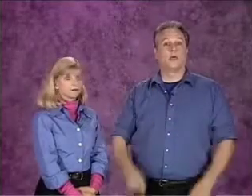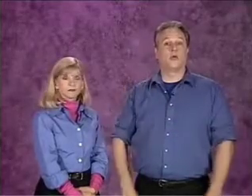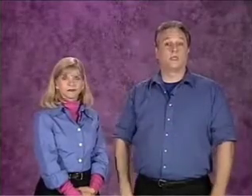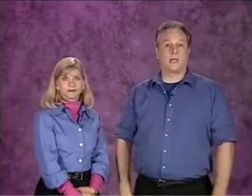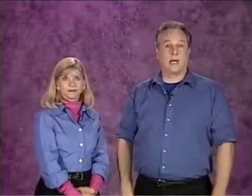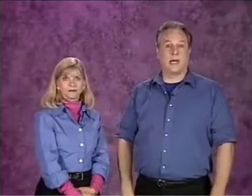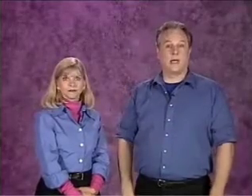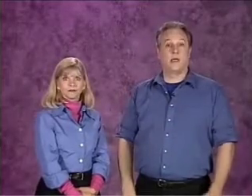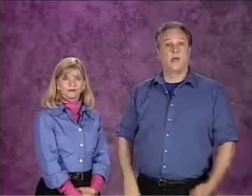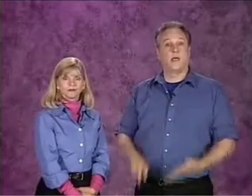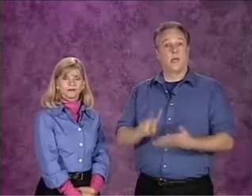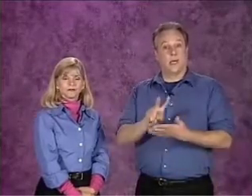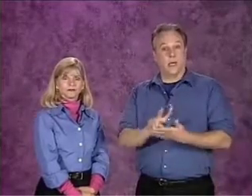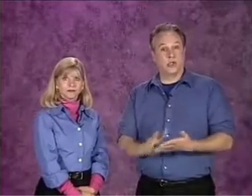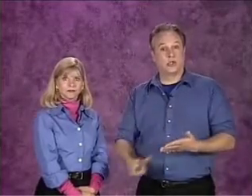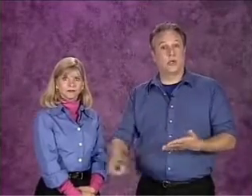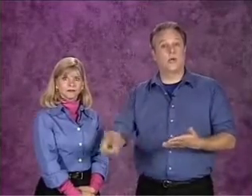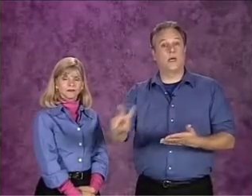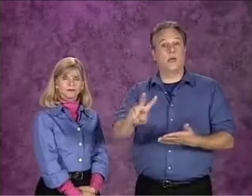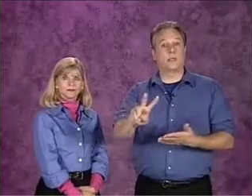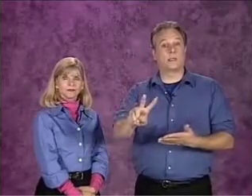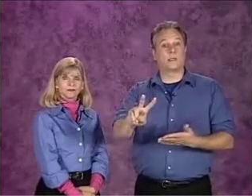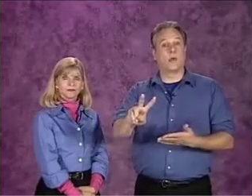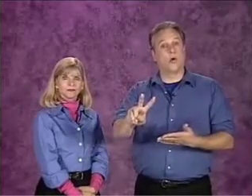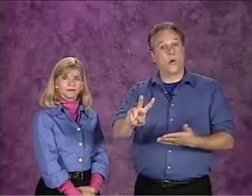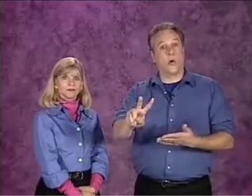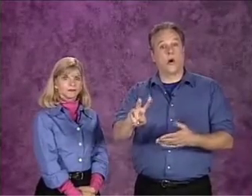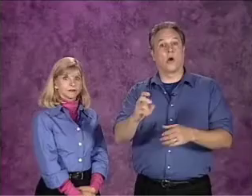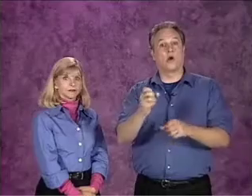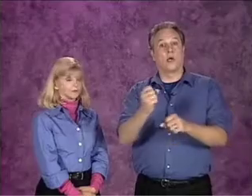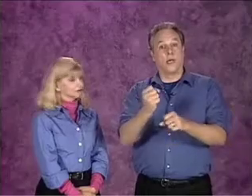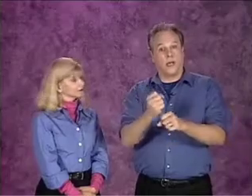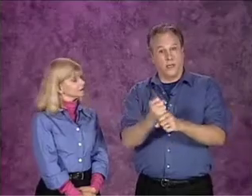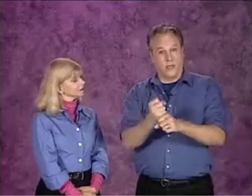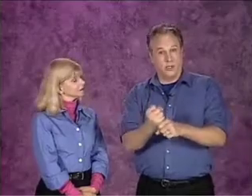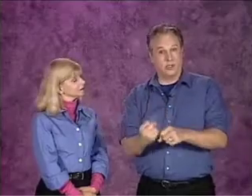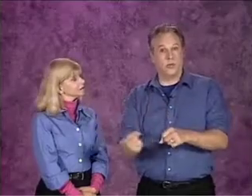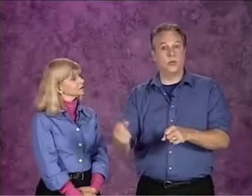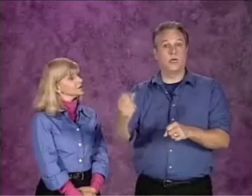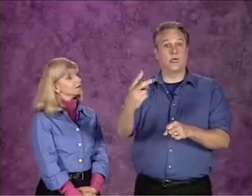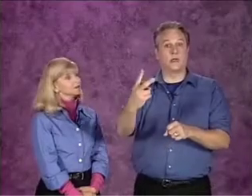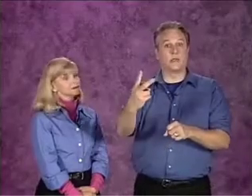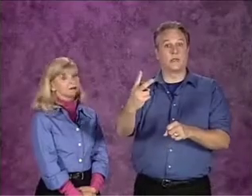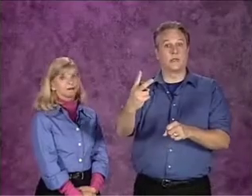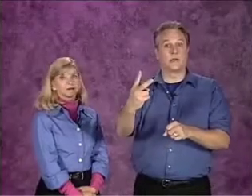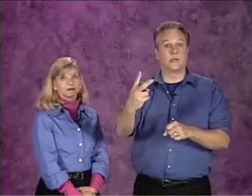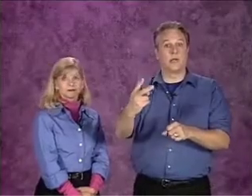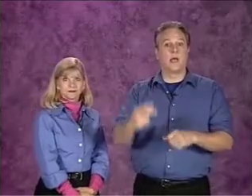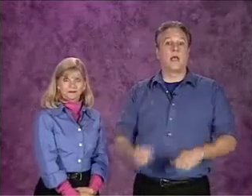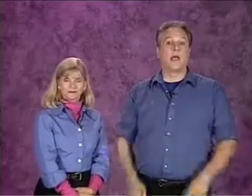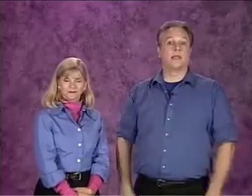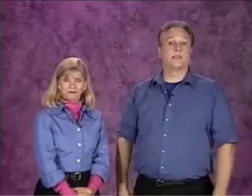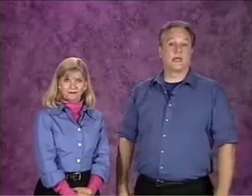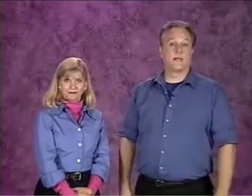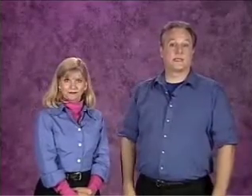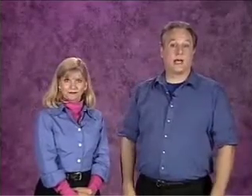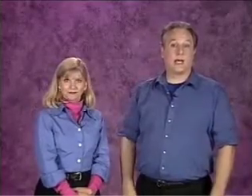you'd sign in 2 weeks or in 2 years. Instead of